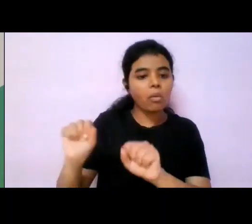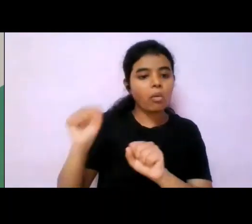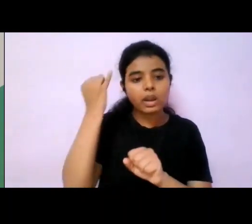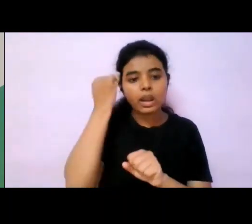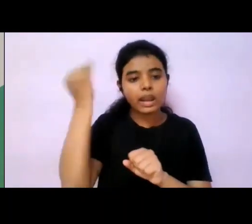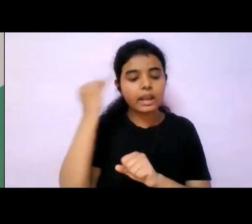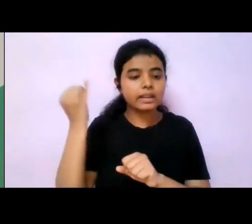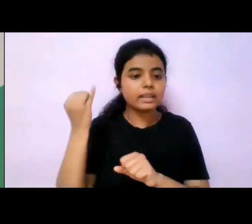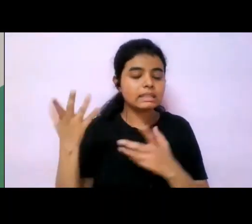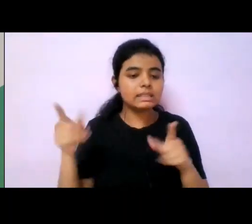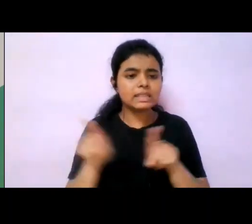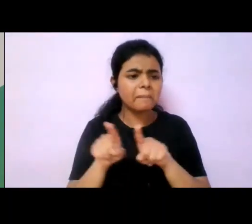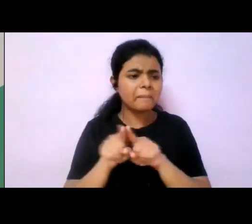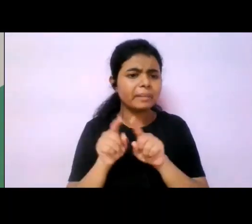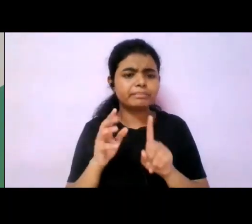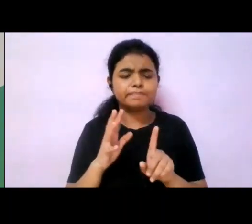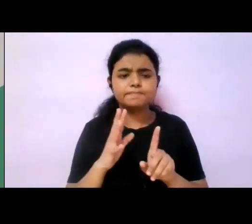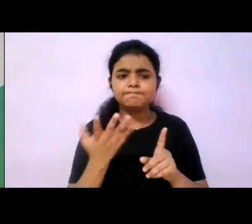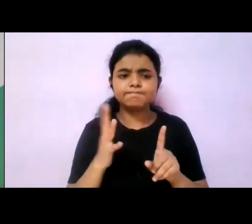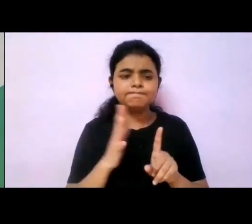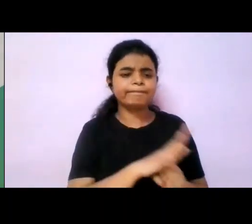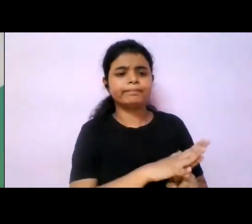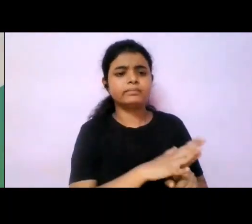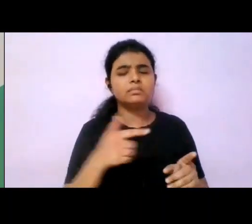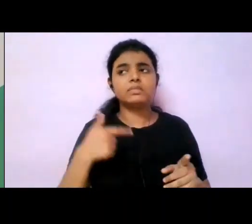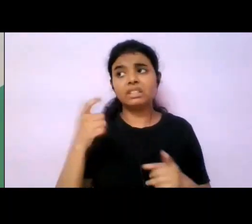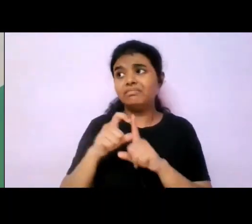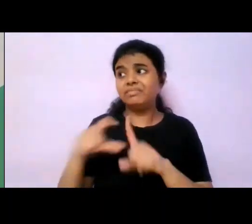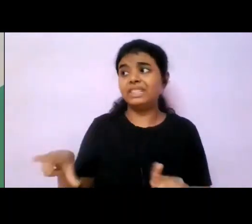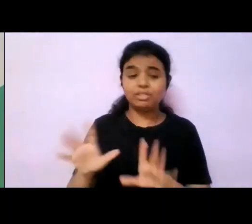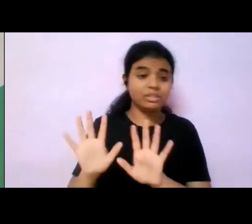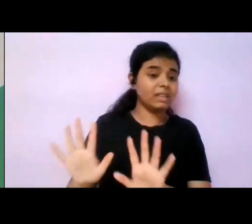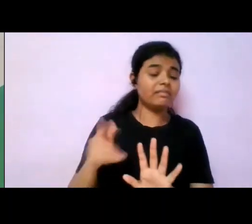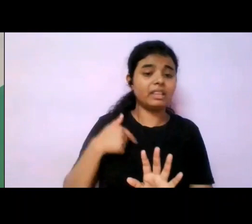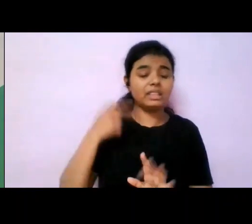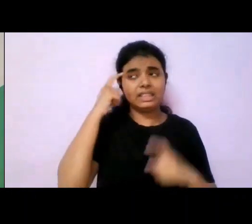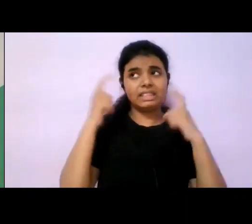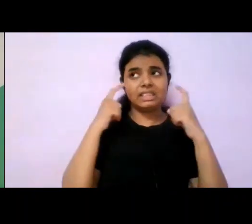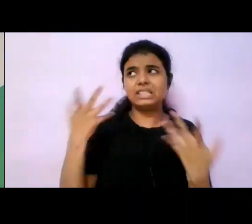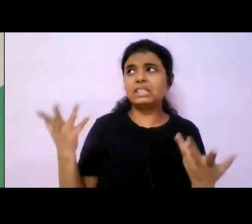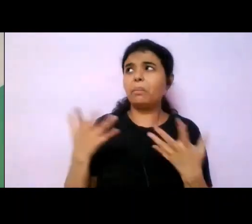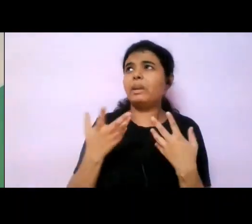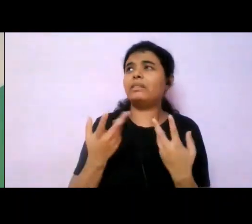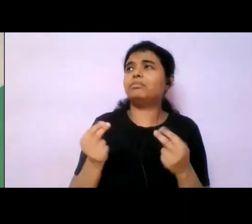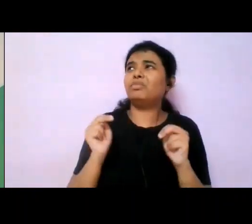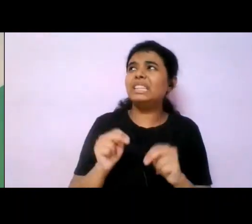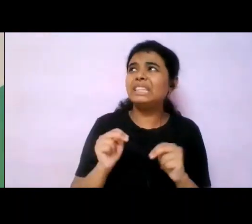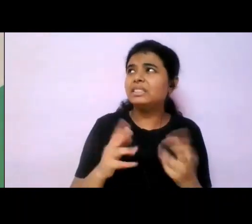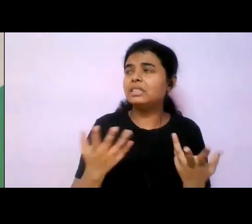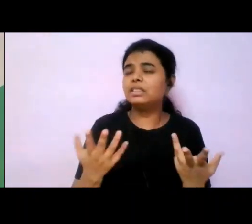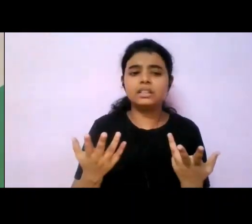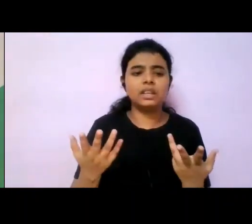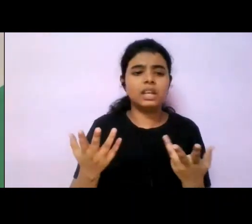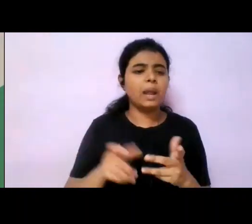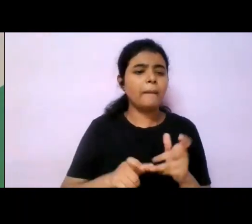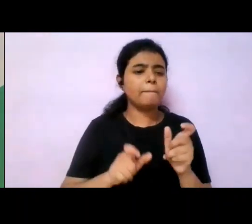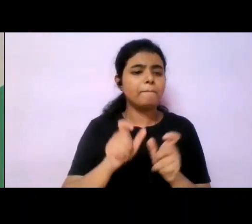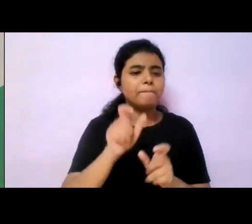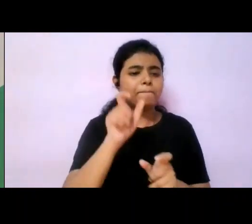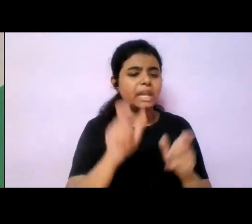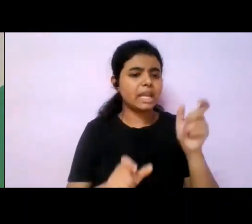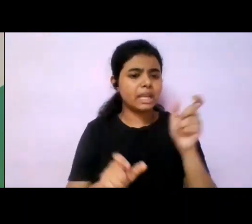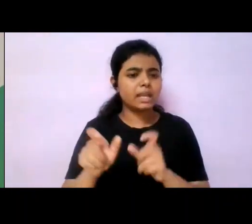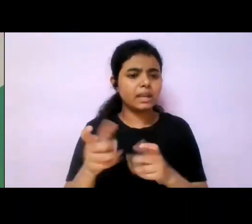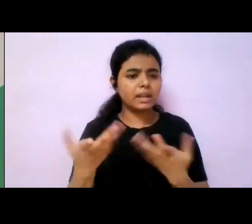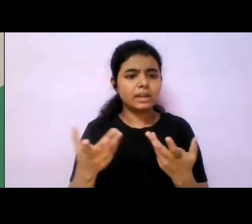psyche that in many ways can be very dangerous. I'm thinking there, for example, of need freaks, you know, people that feel the need to be